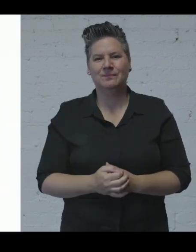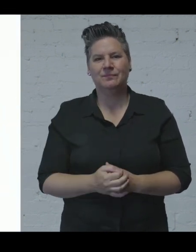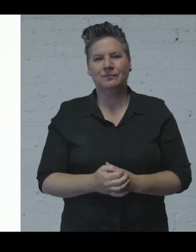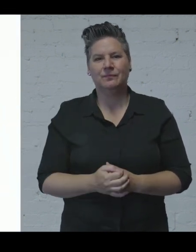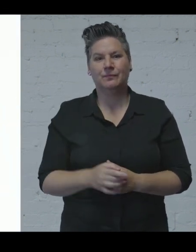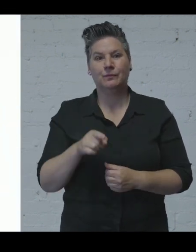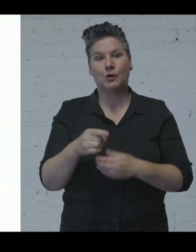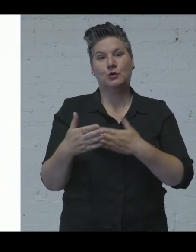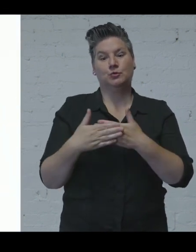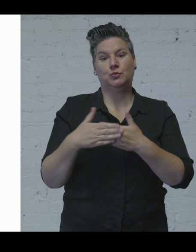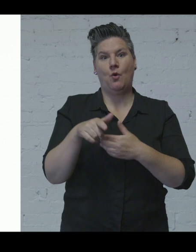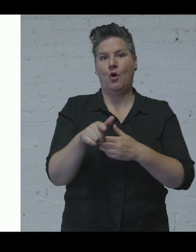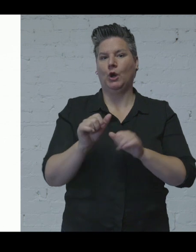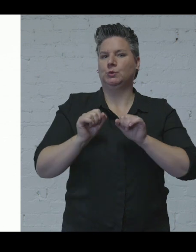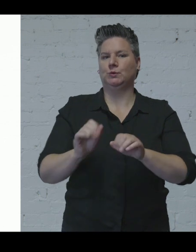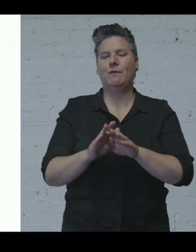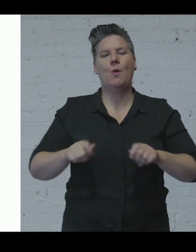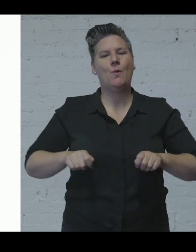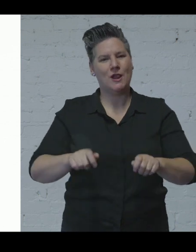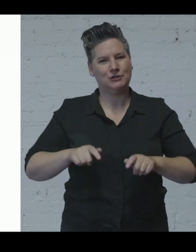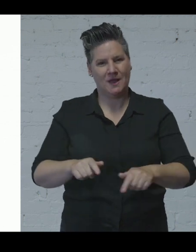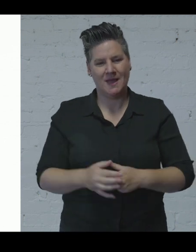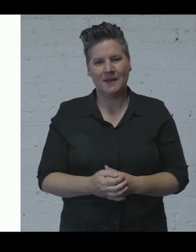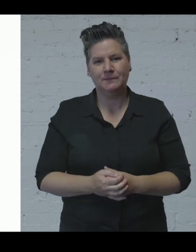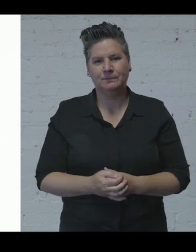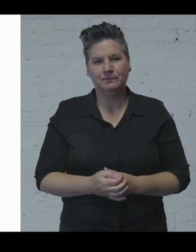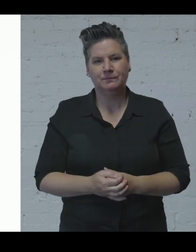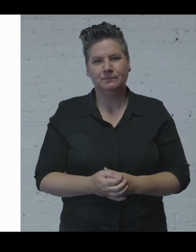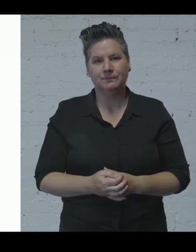The main entrance to the Museum of Free Derry is fully accessible,